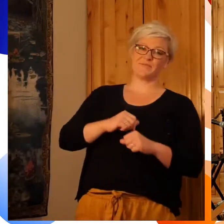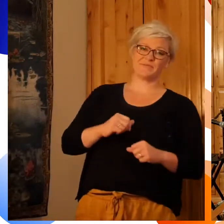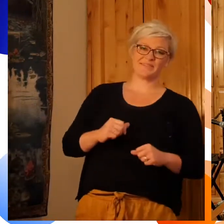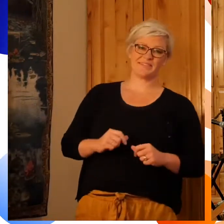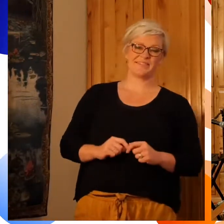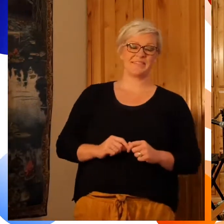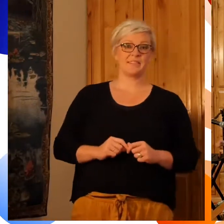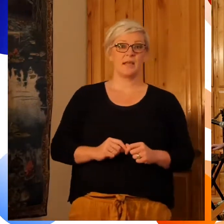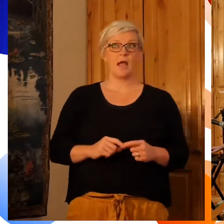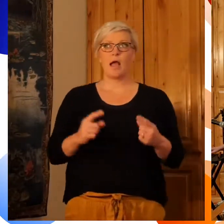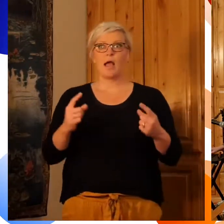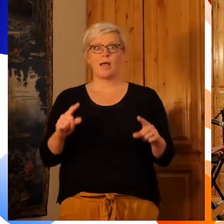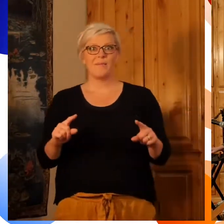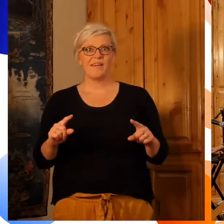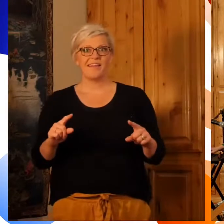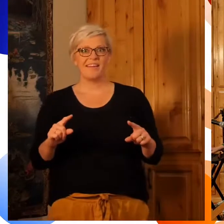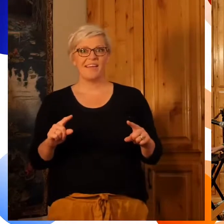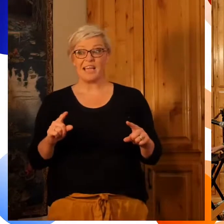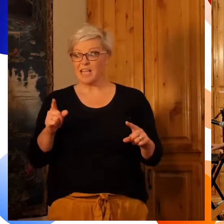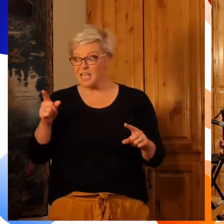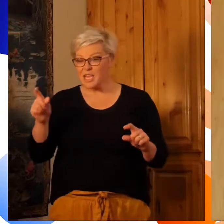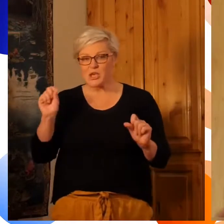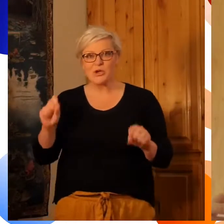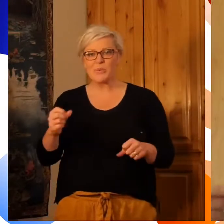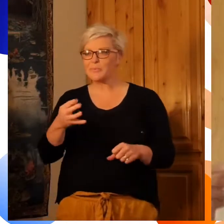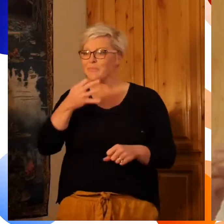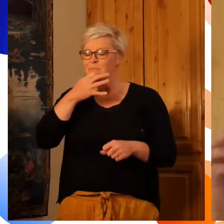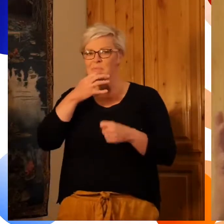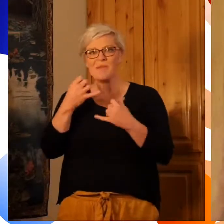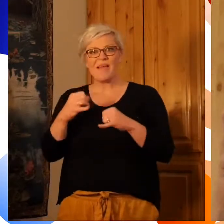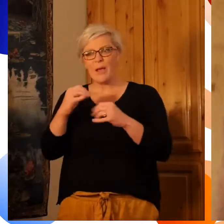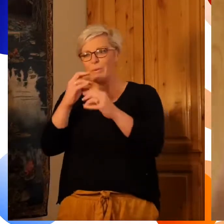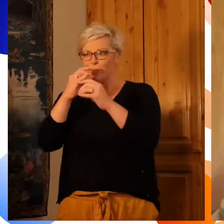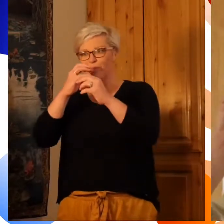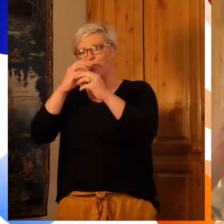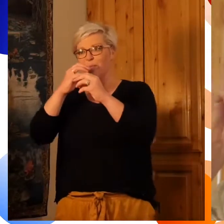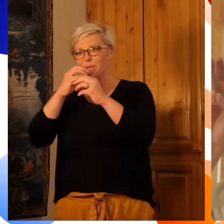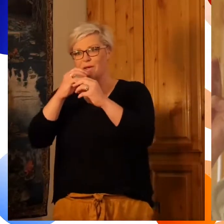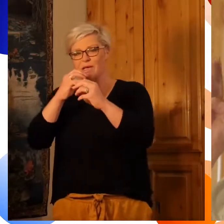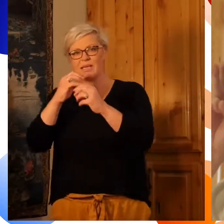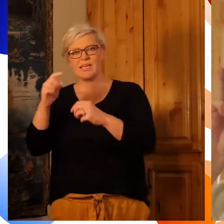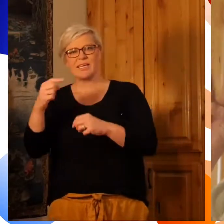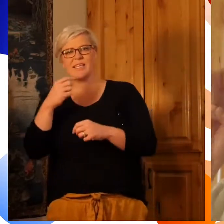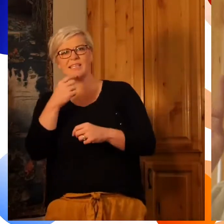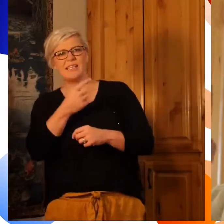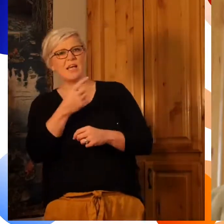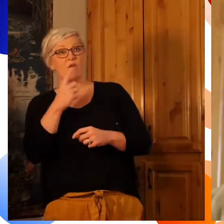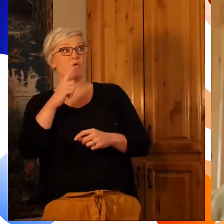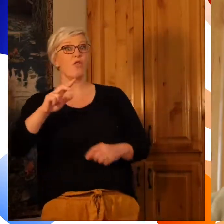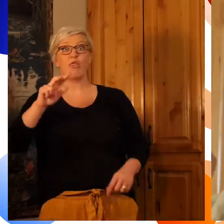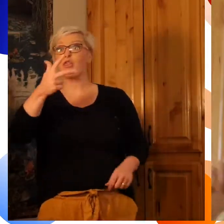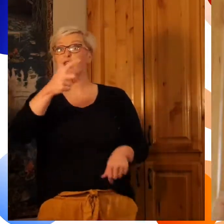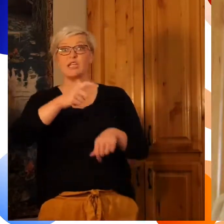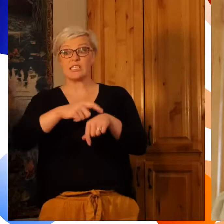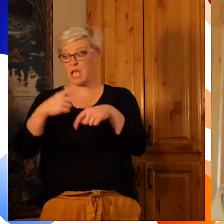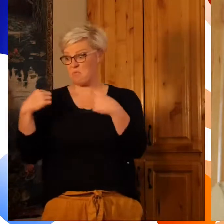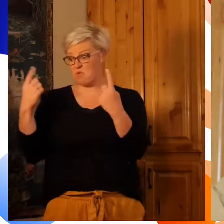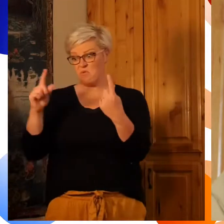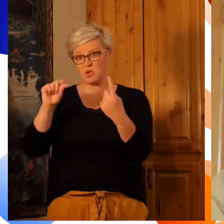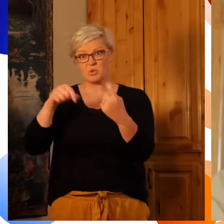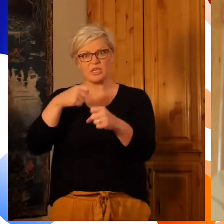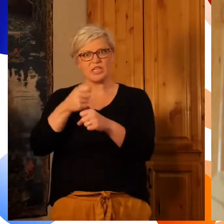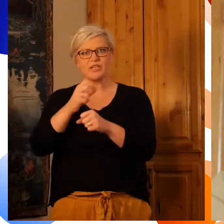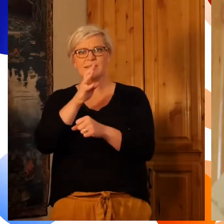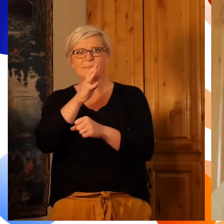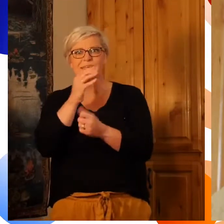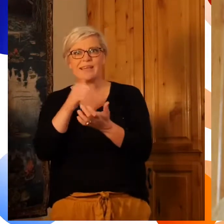that sure enough. He could play the tin whistle as well. When he said to the tinker for the third time in 20 years, he said, If you